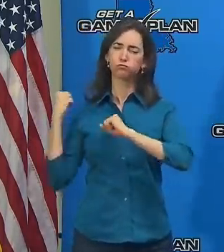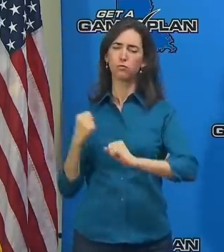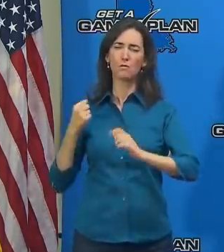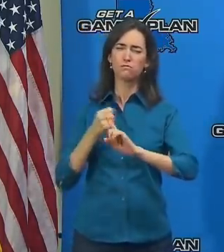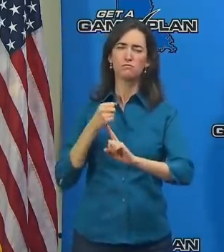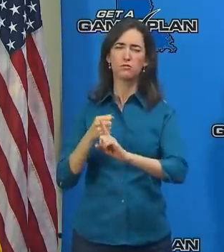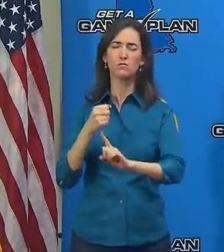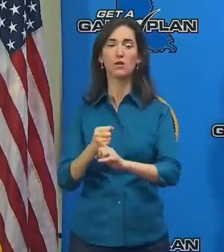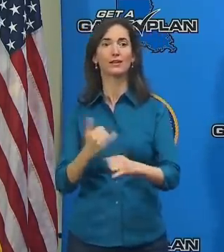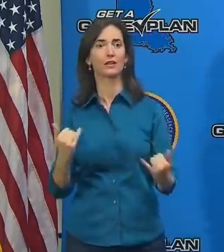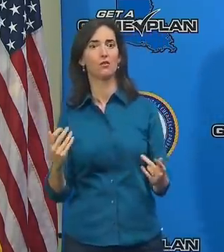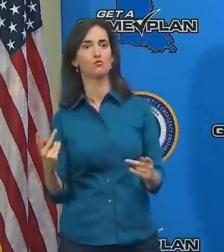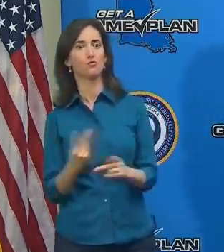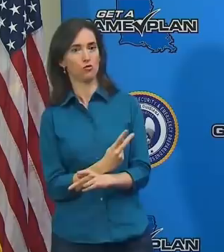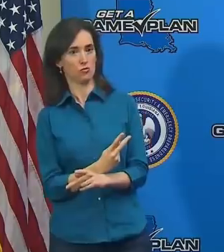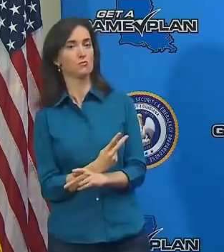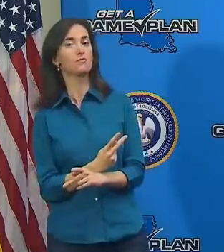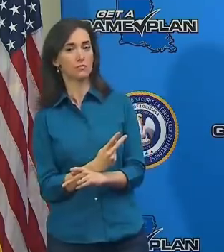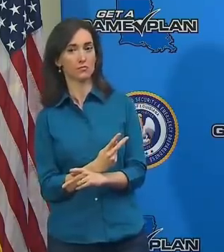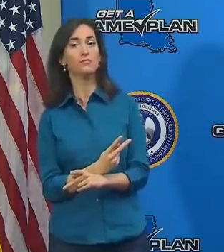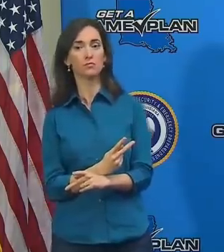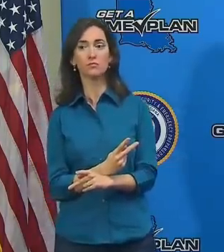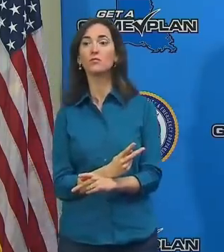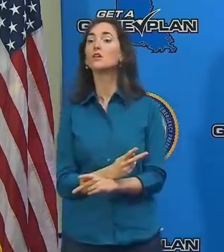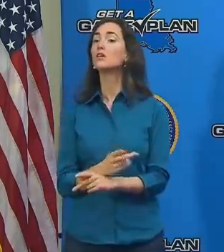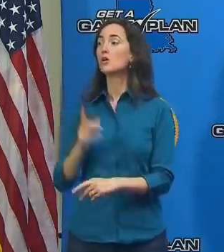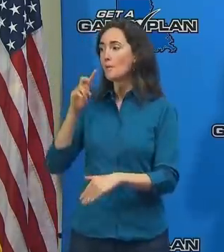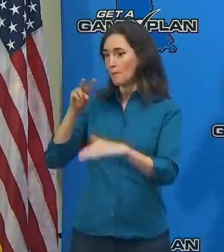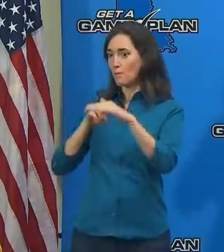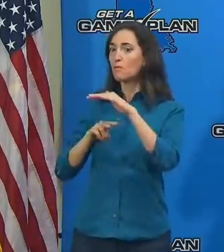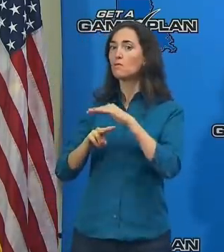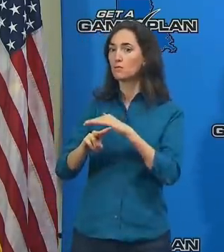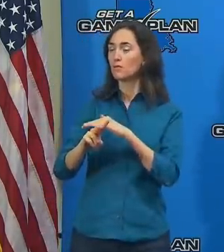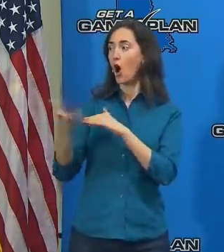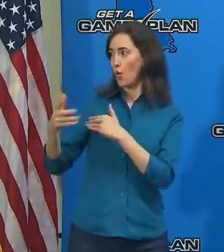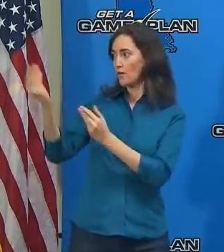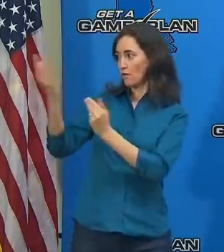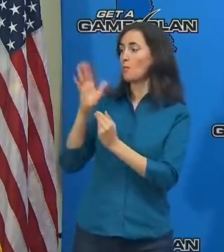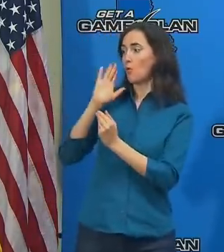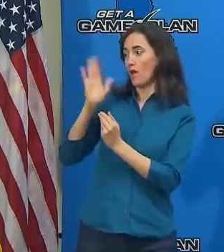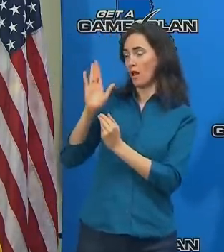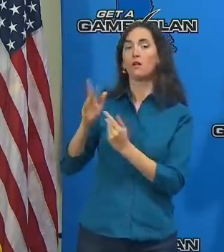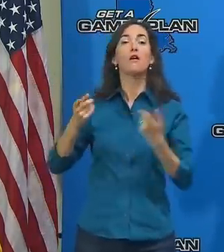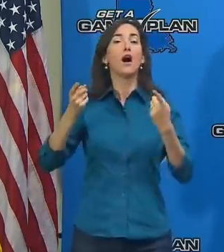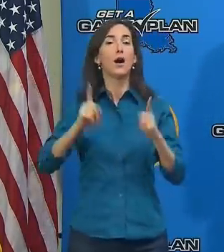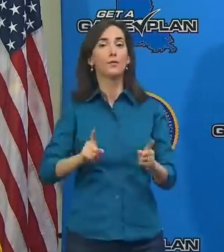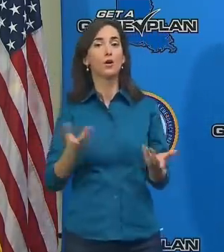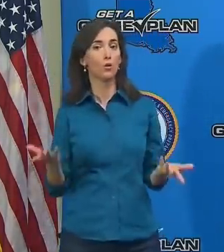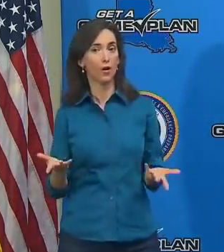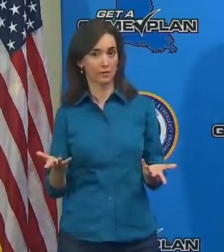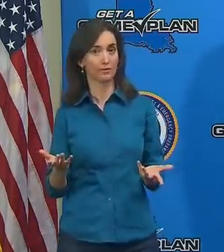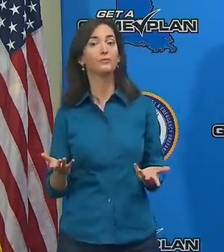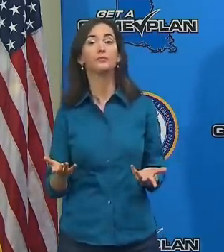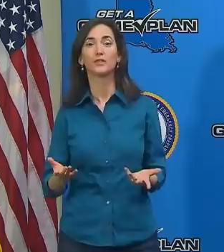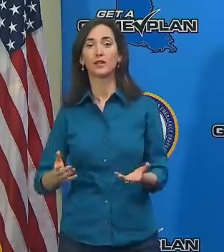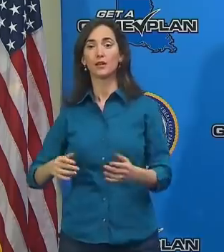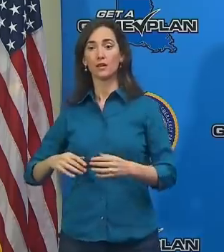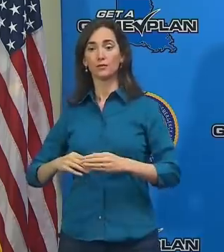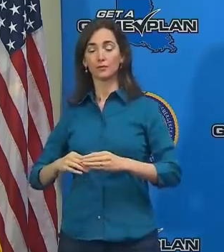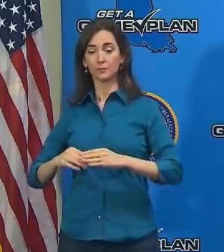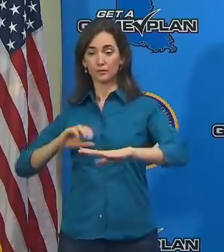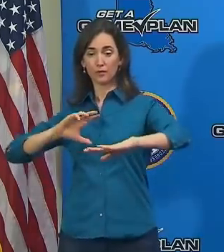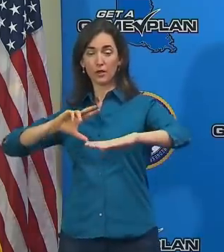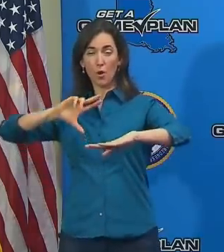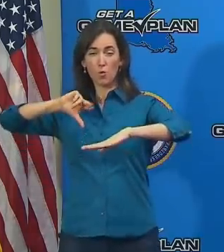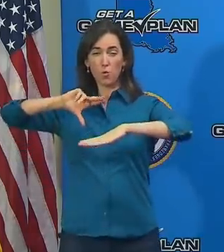And as had been projected, Ida rapidly intensified at an unprecedented rate right up until